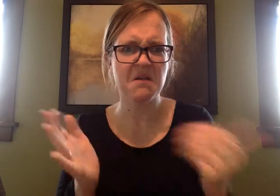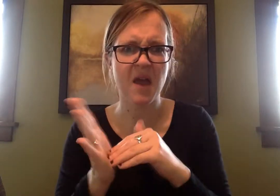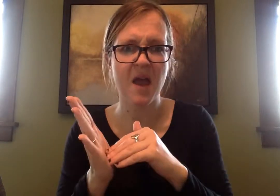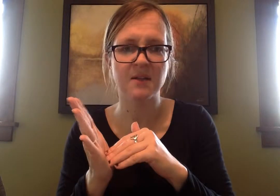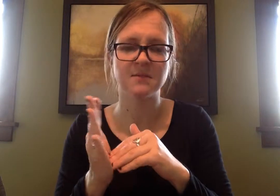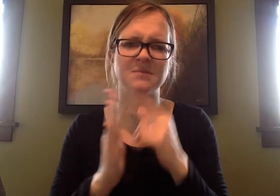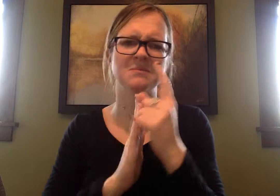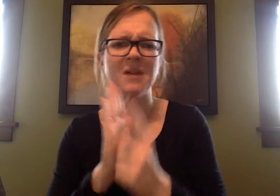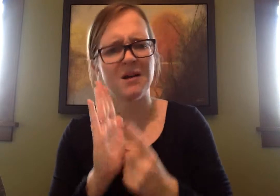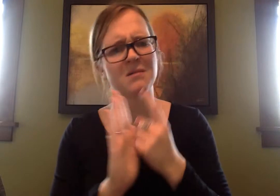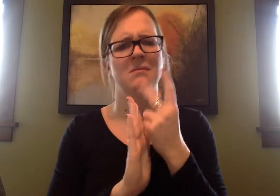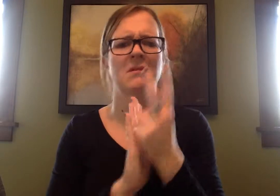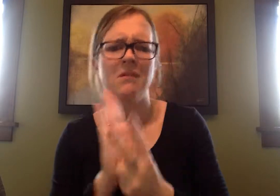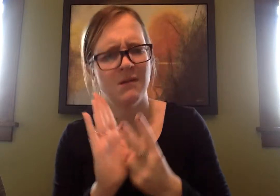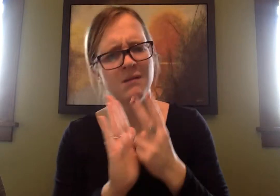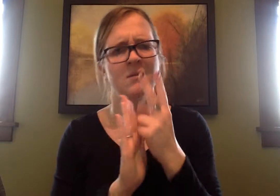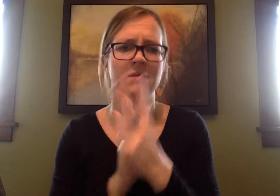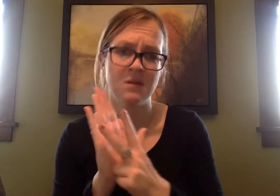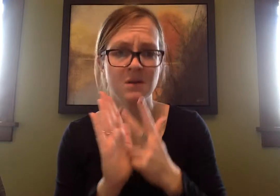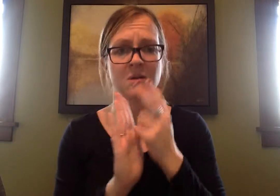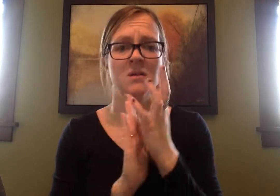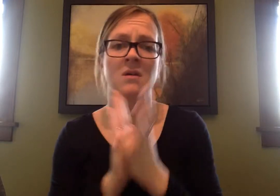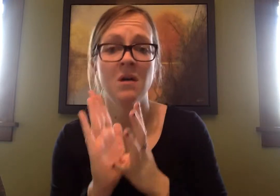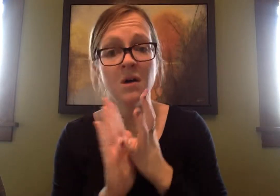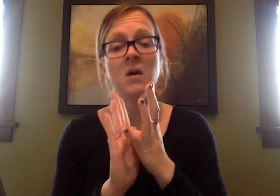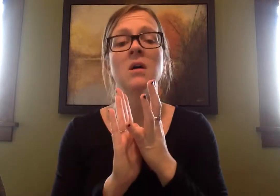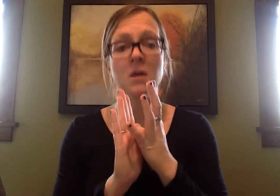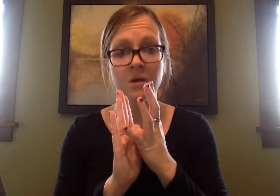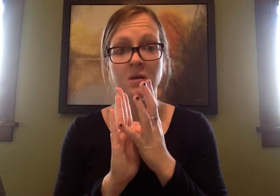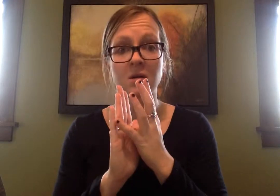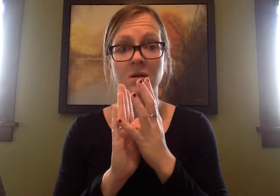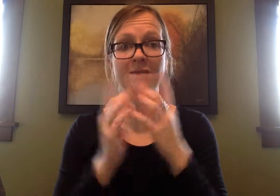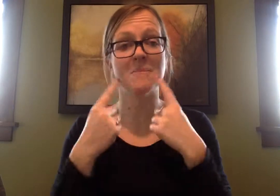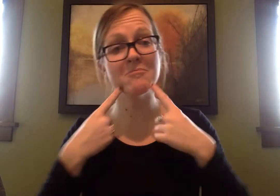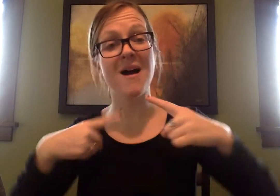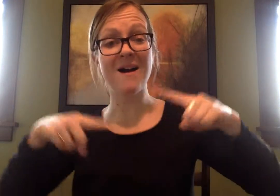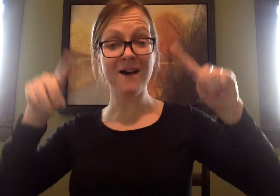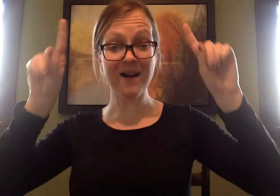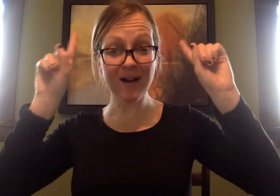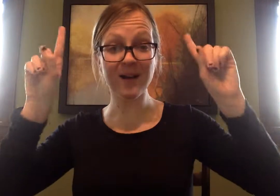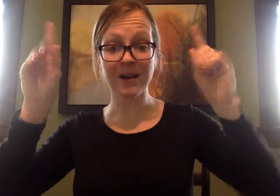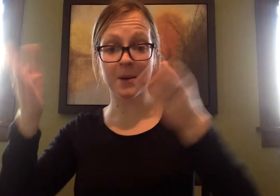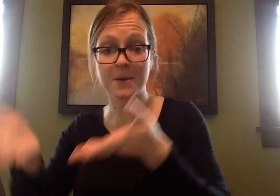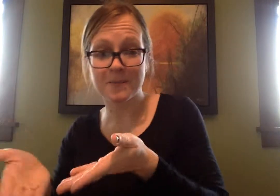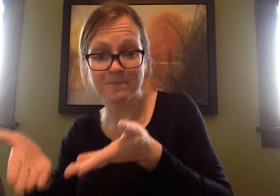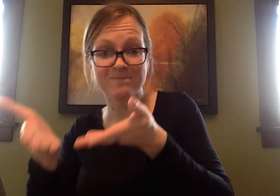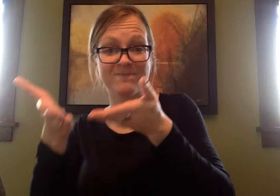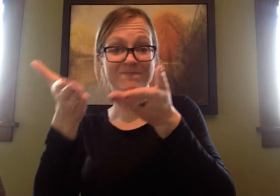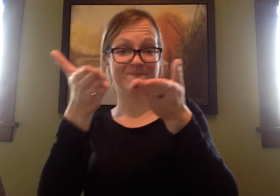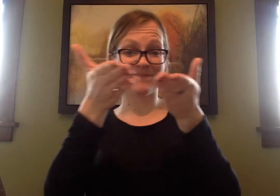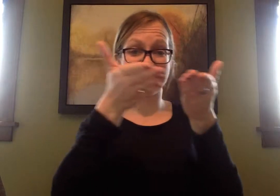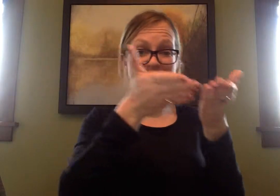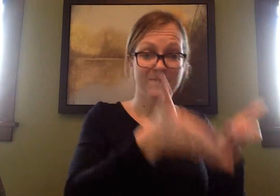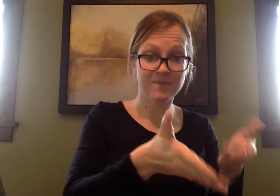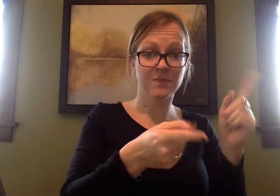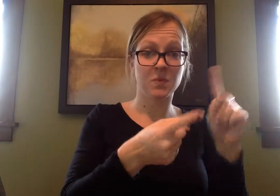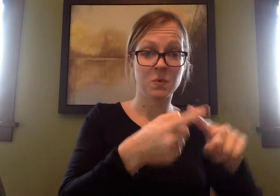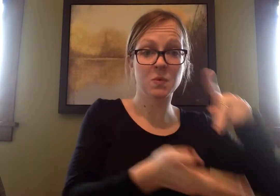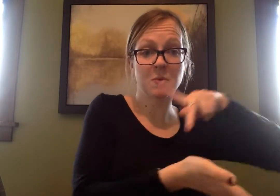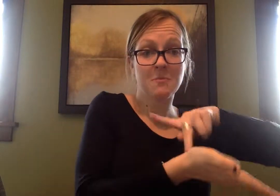rescuers managed to move Owen from the pickup into Dr. Paula's truck, tying him so that he would be